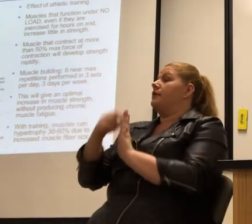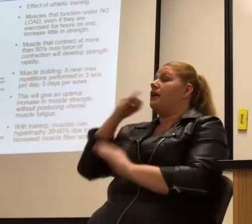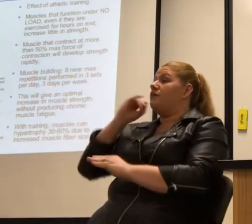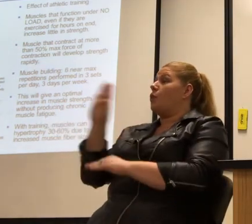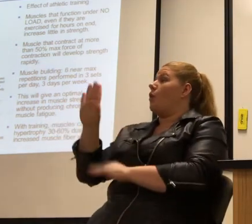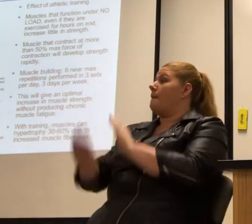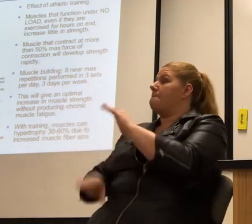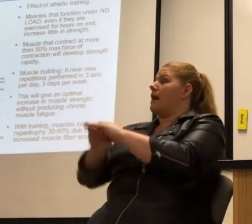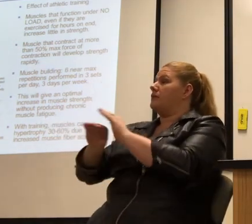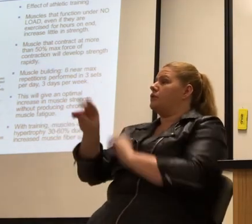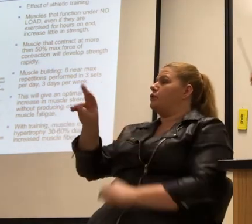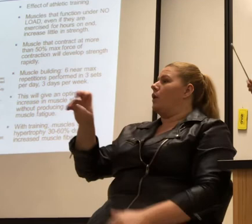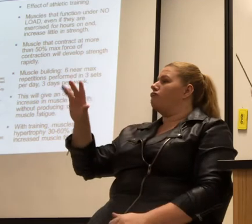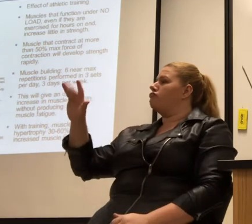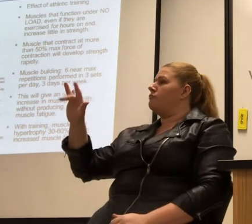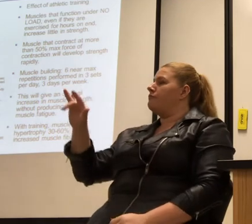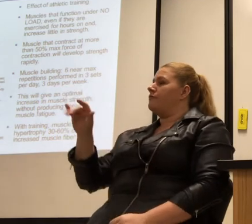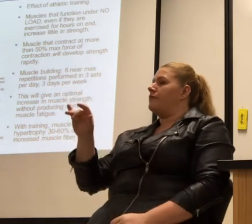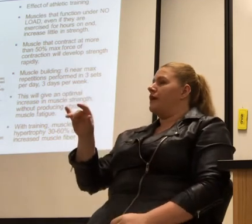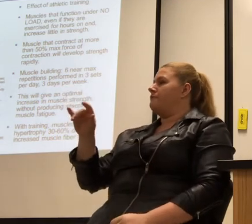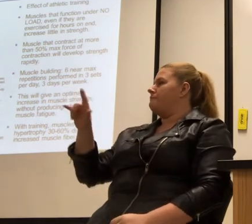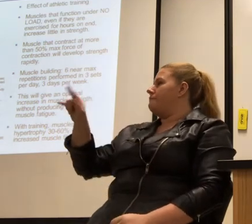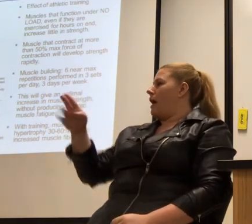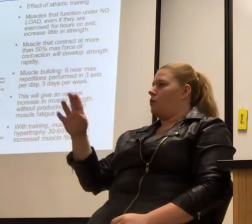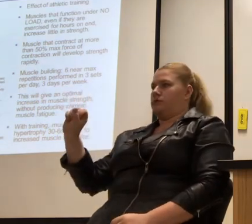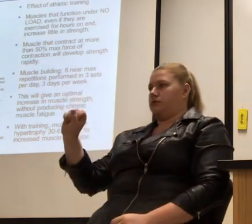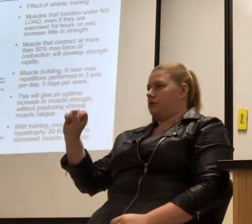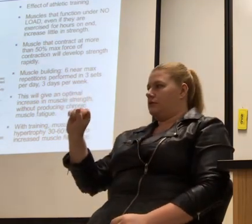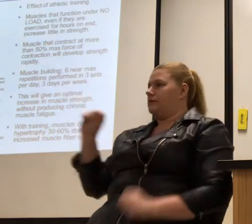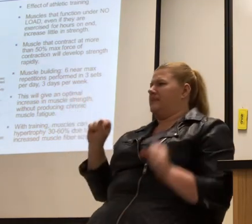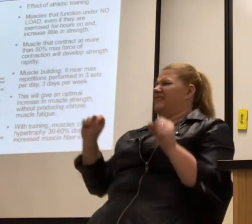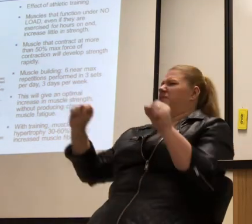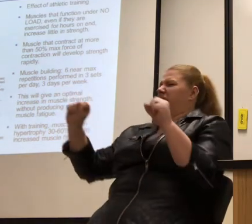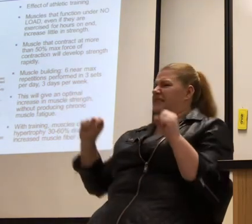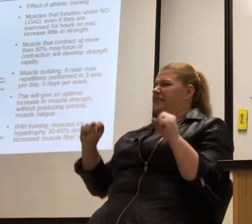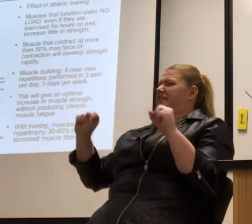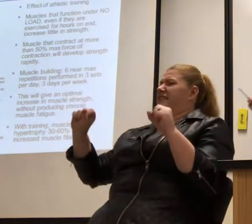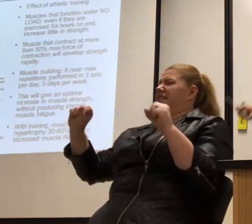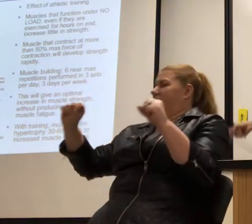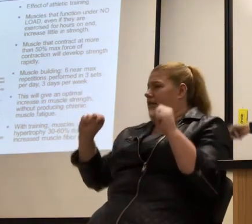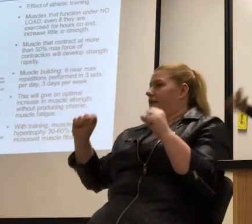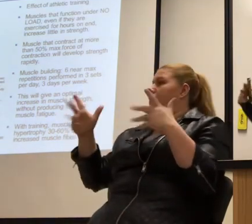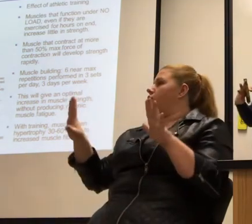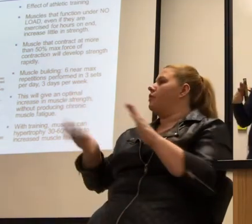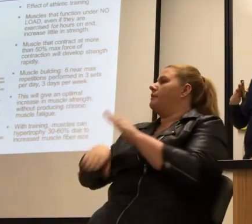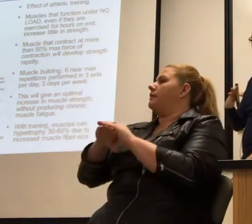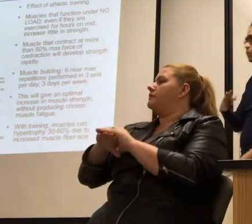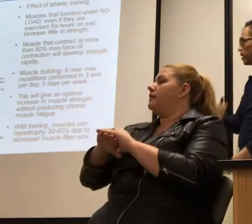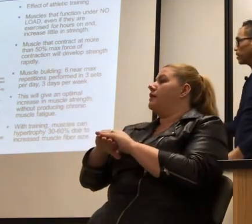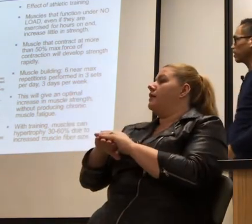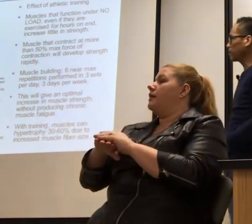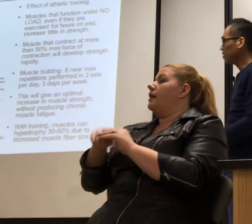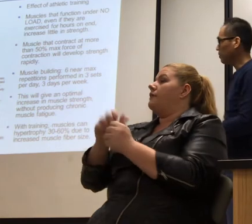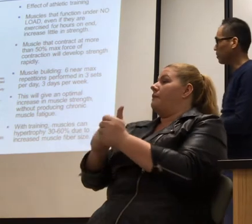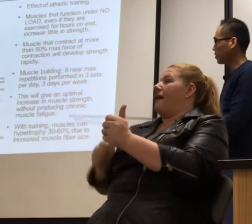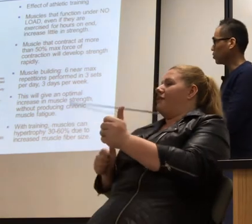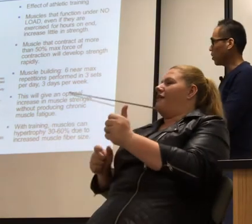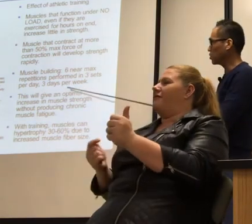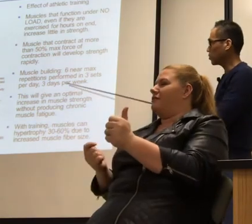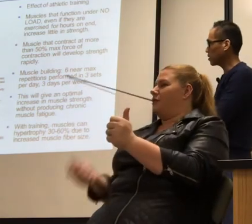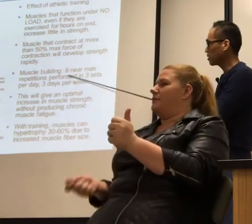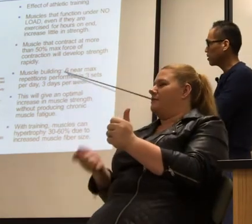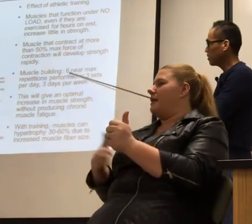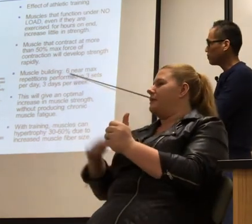your max, you could do that 1 or 2 times, that's your max. And if you do, if you back it off a little bit, maybe